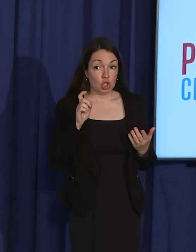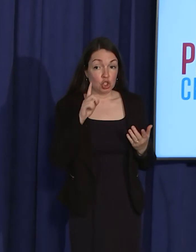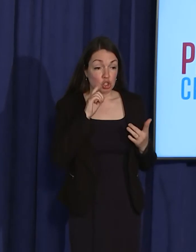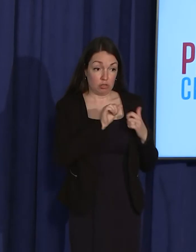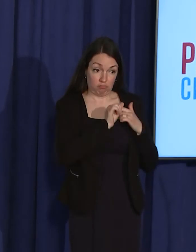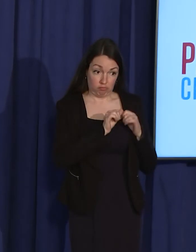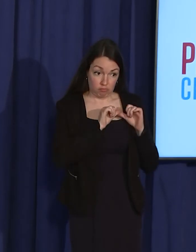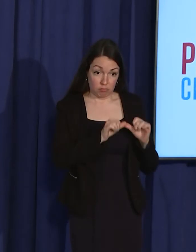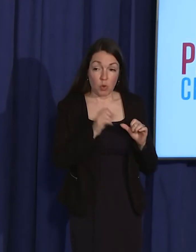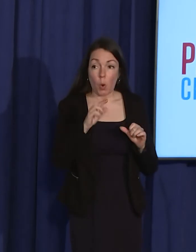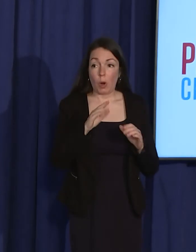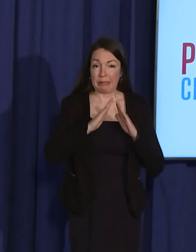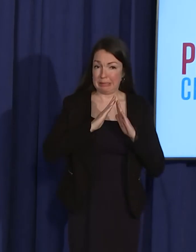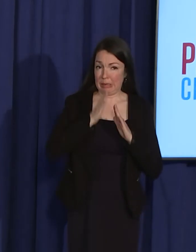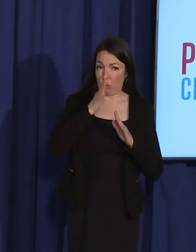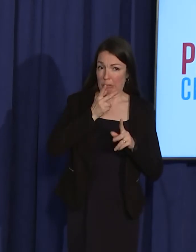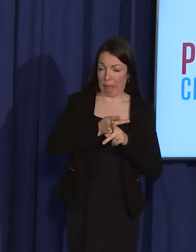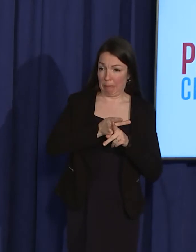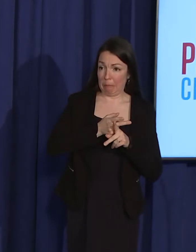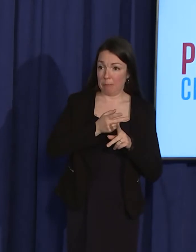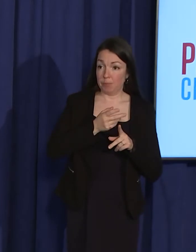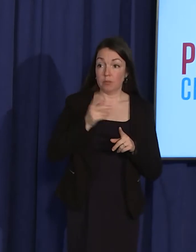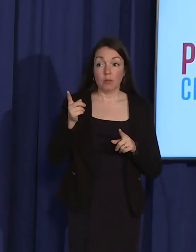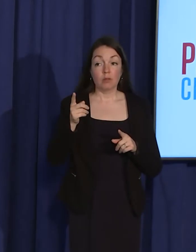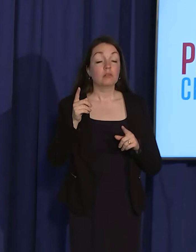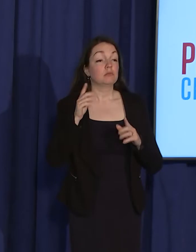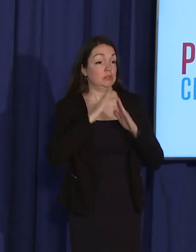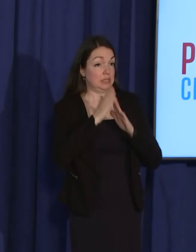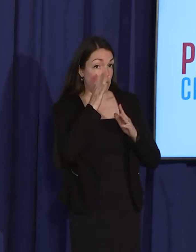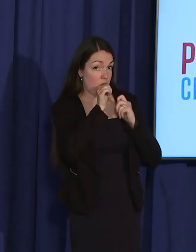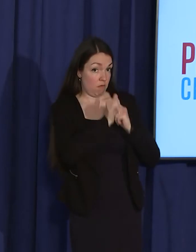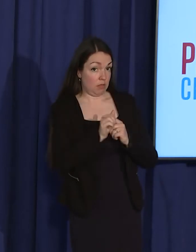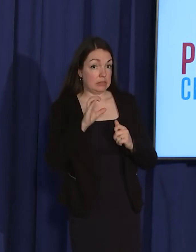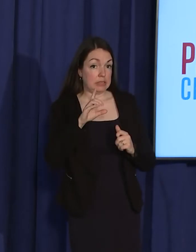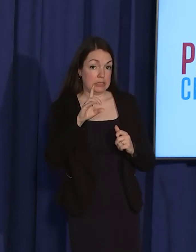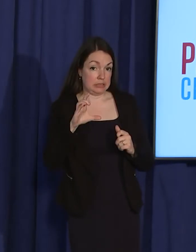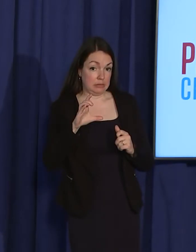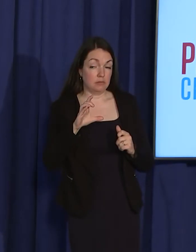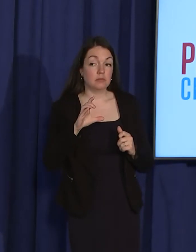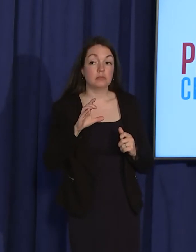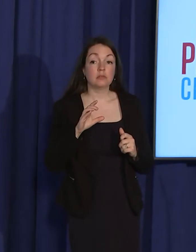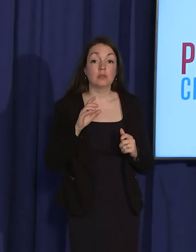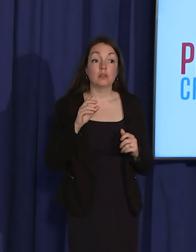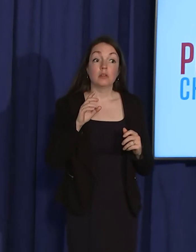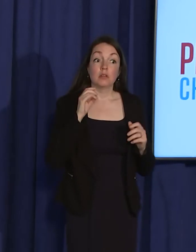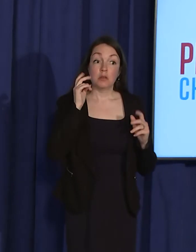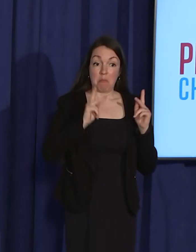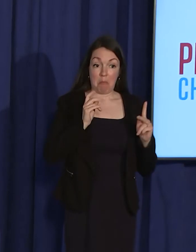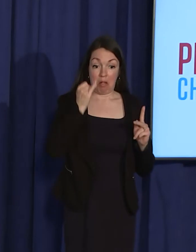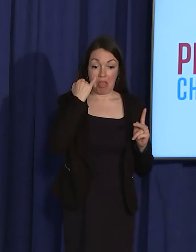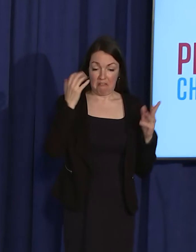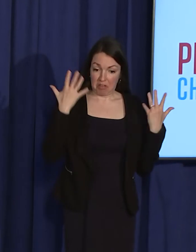its mask mandate? The city will follow the CDC. So for people who are fully